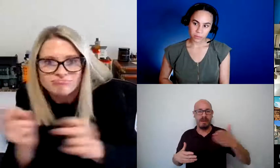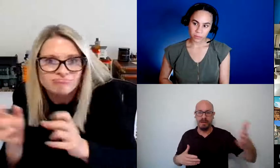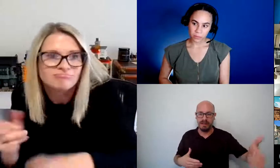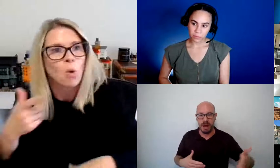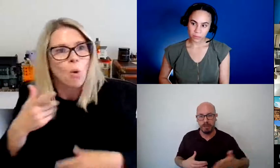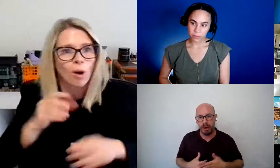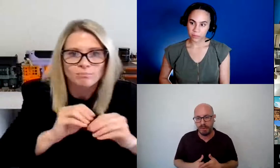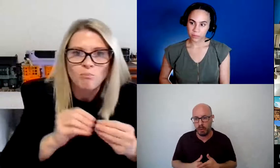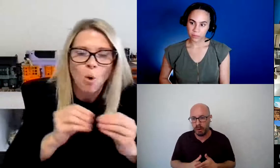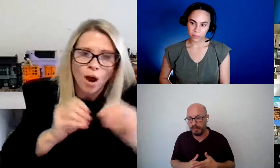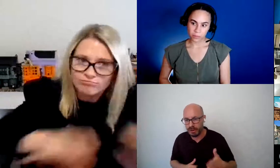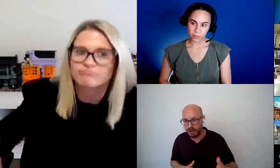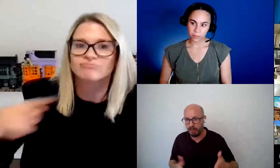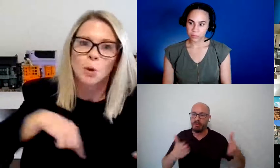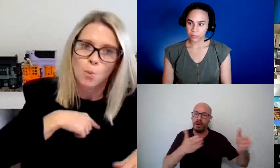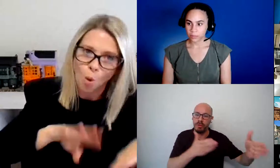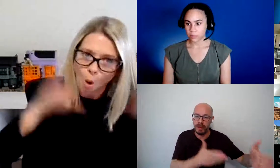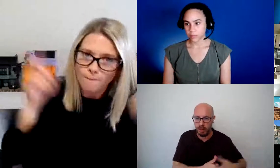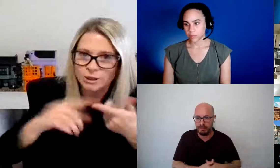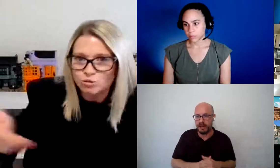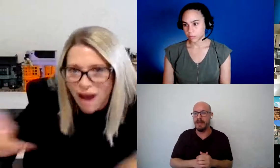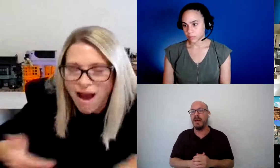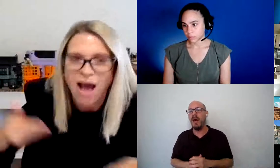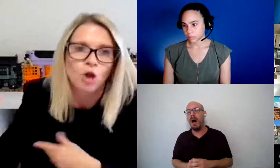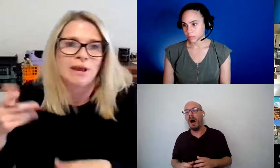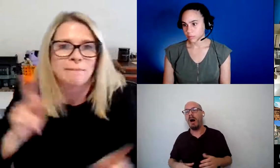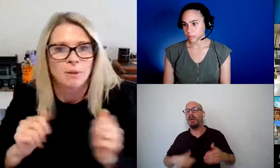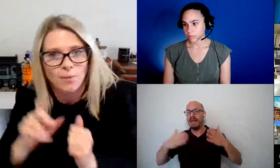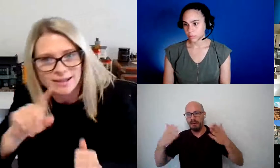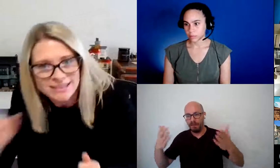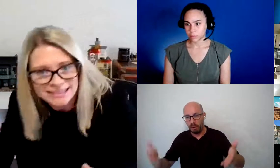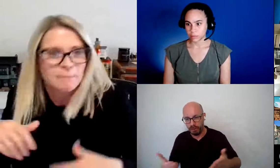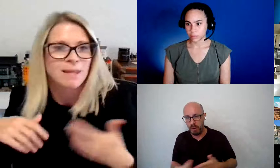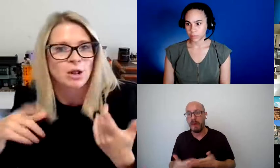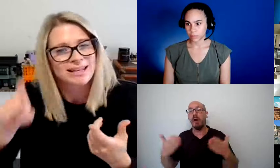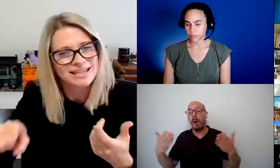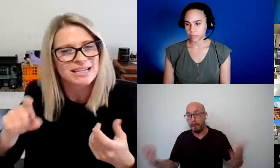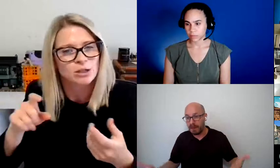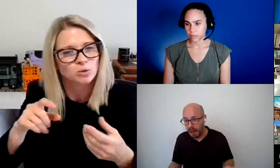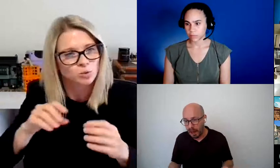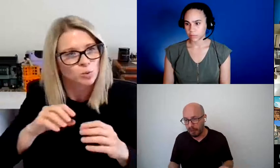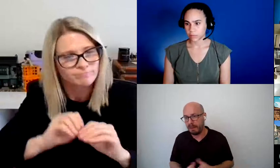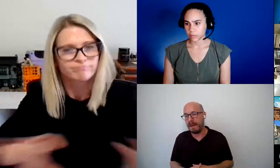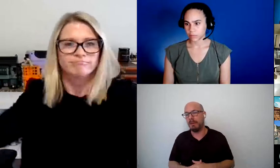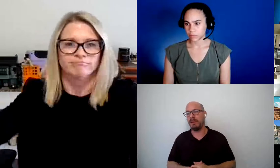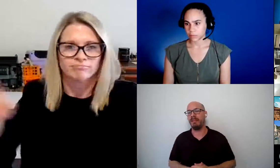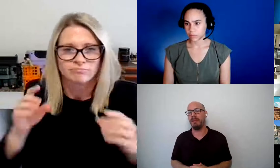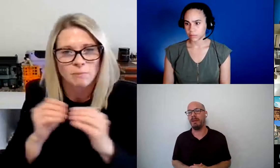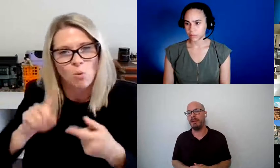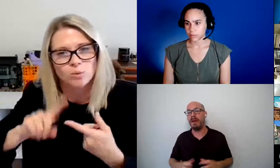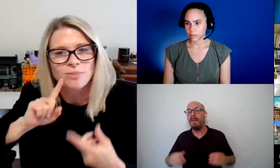if it's a nonprofit organization posting on their website, letting folks know we are open to hiring people with disabilities.